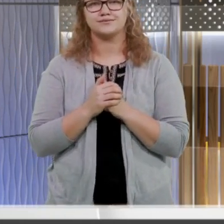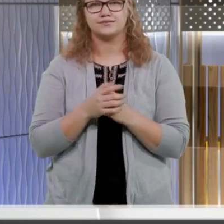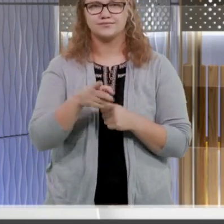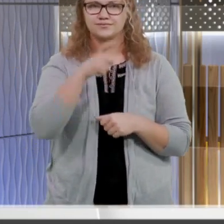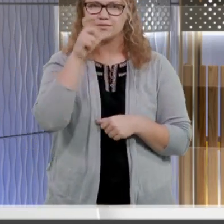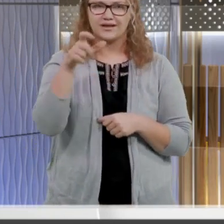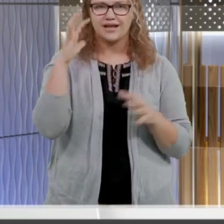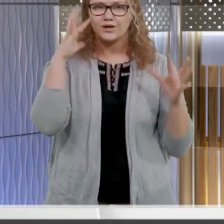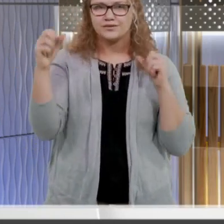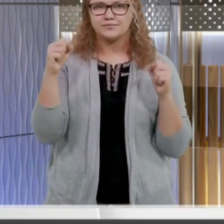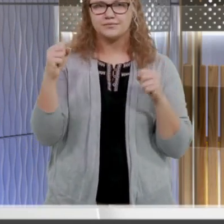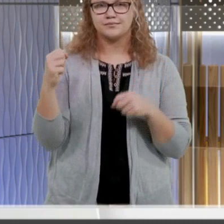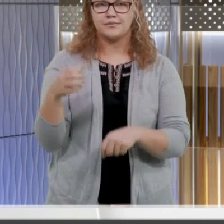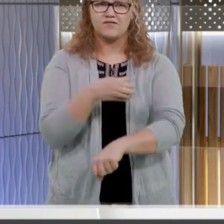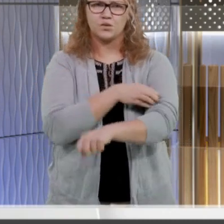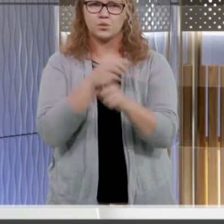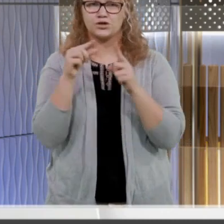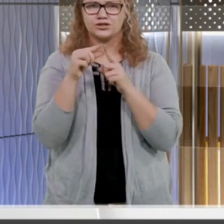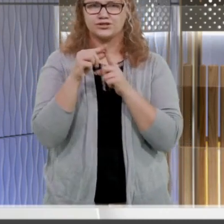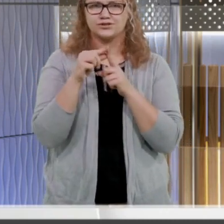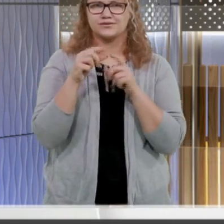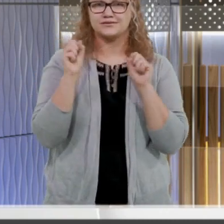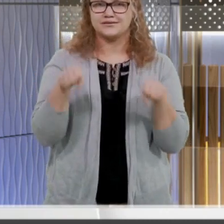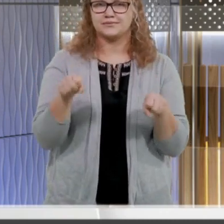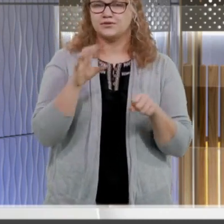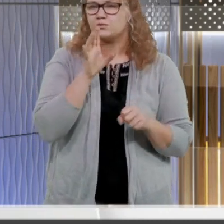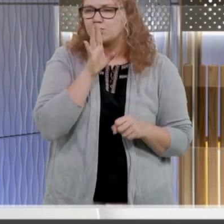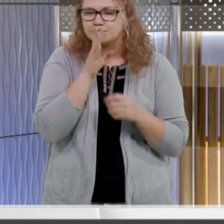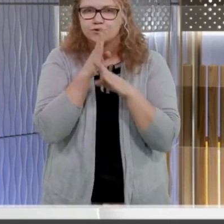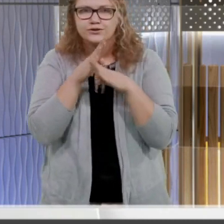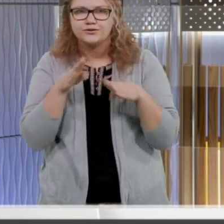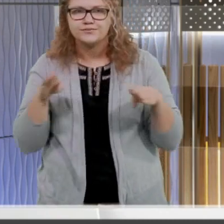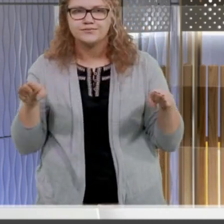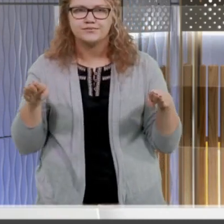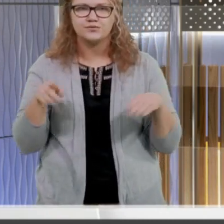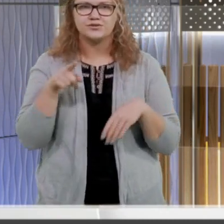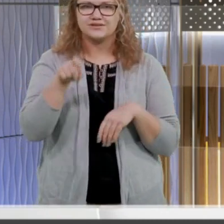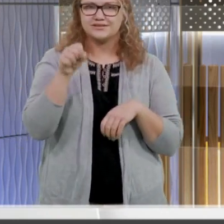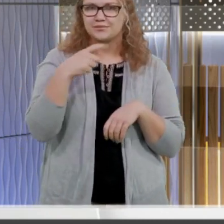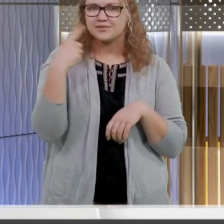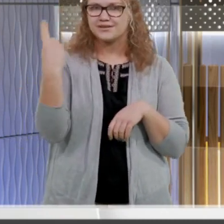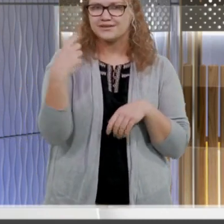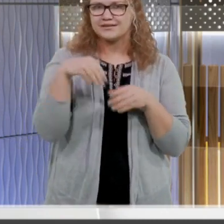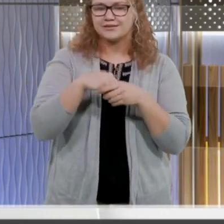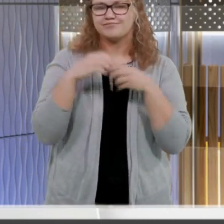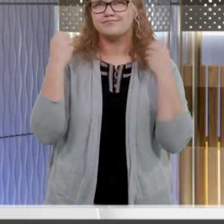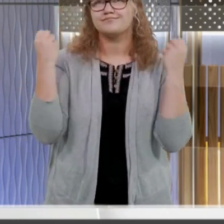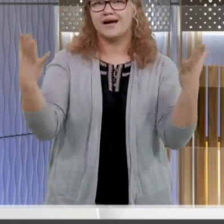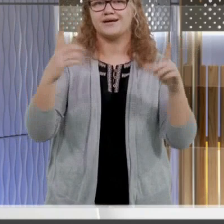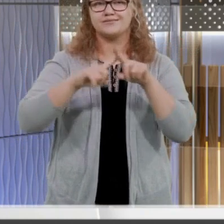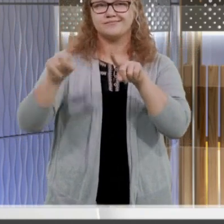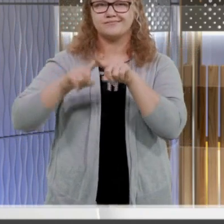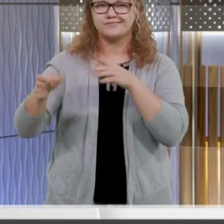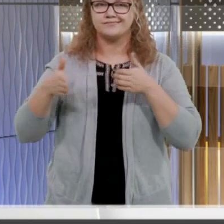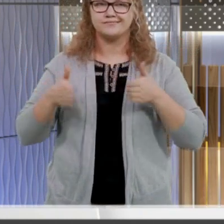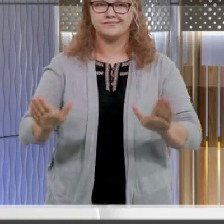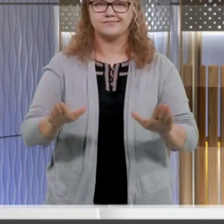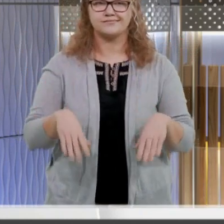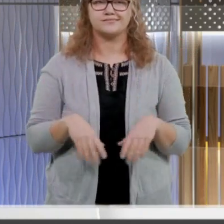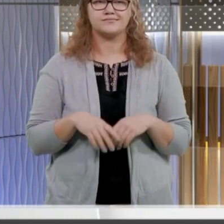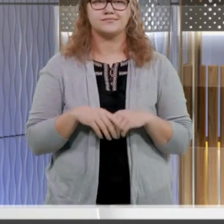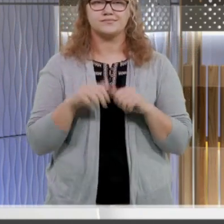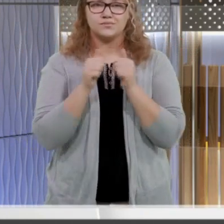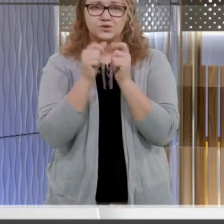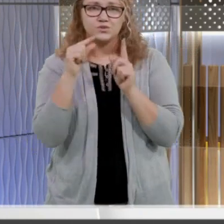You don't have to be loud. Powerful words can be a whisper. You can say something in so many words,